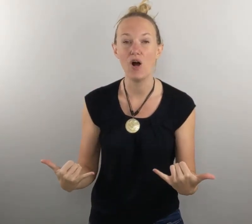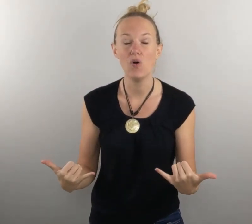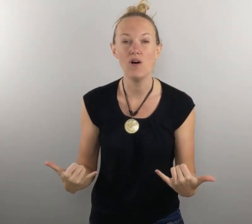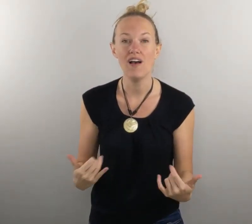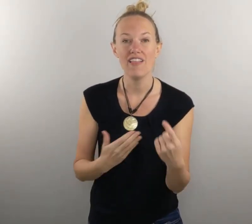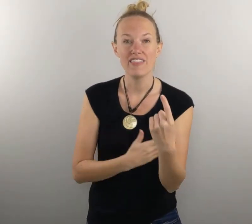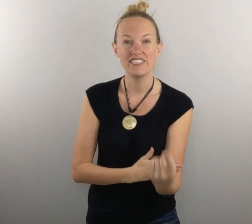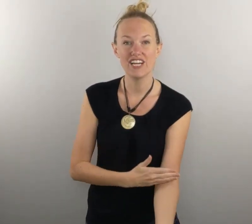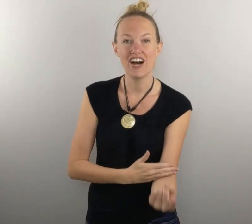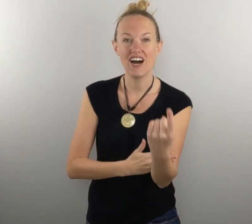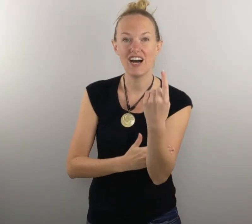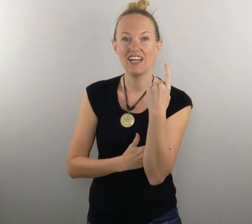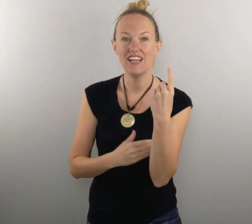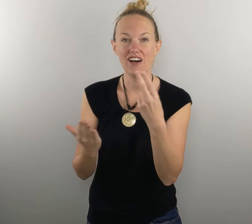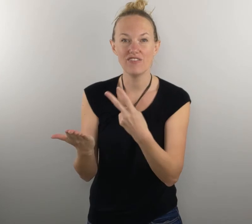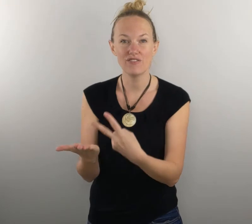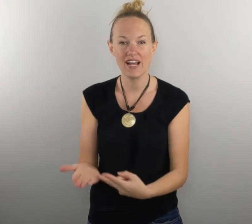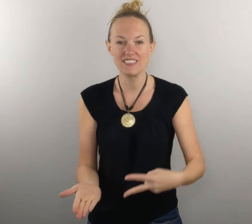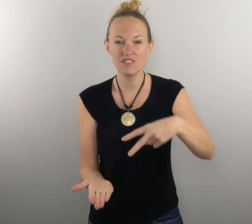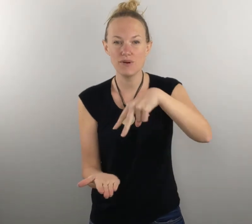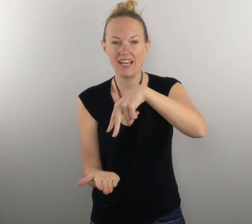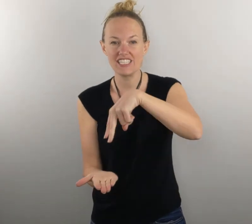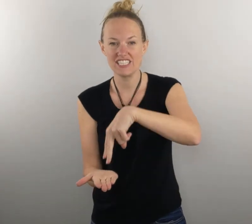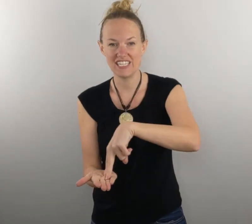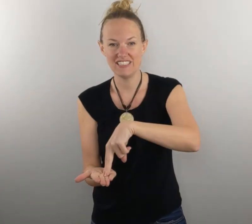Now, the dawn of resurrection